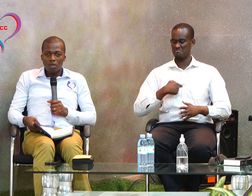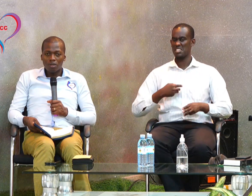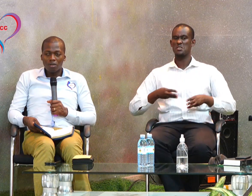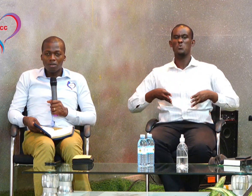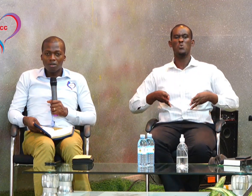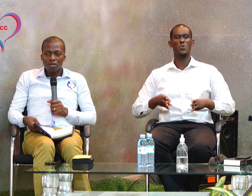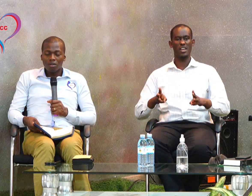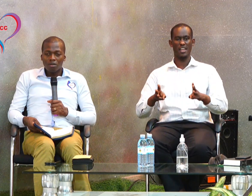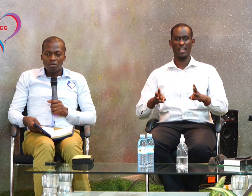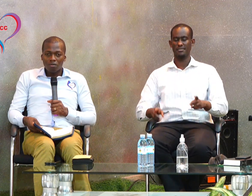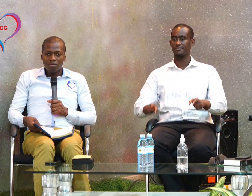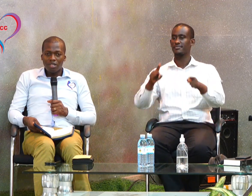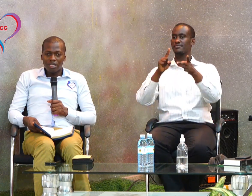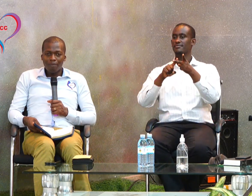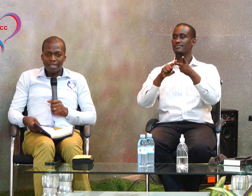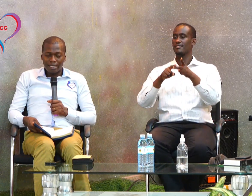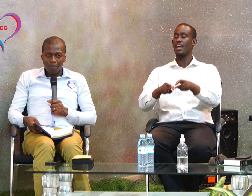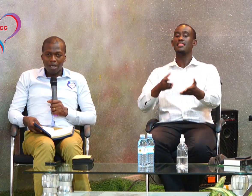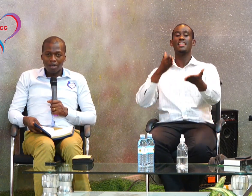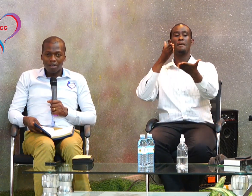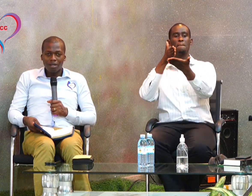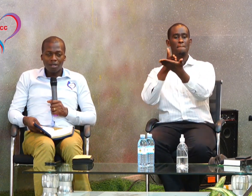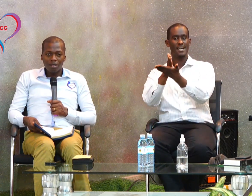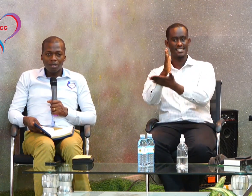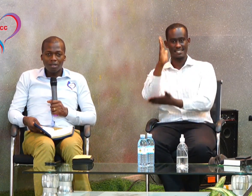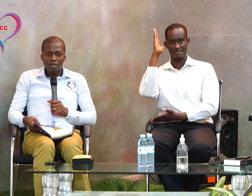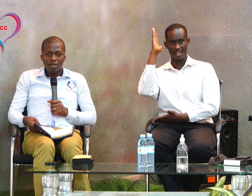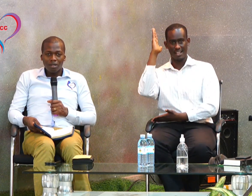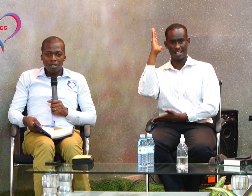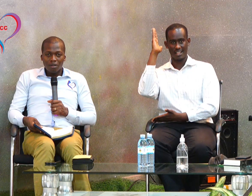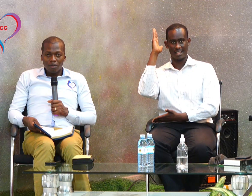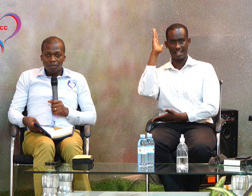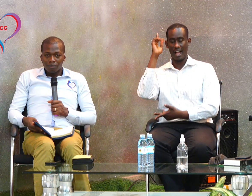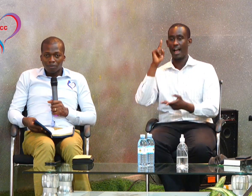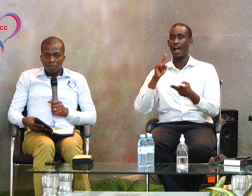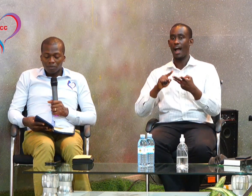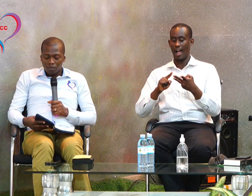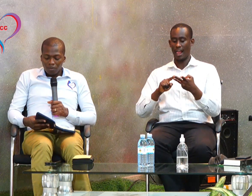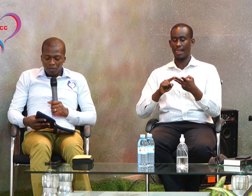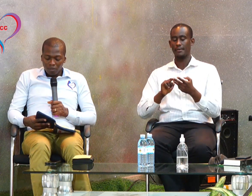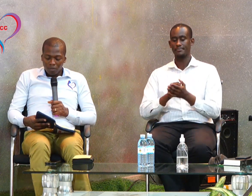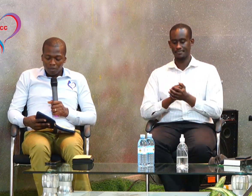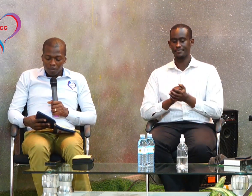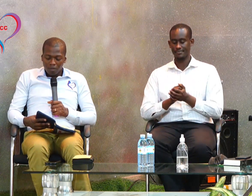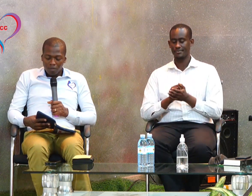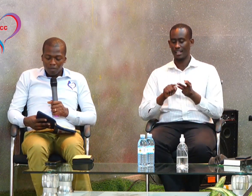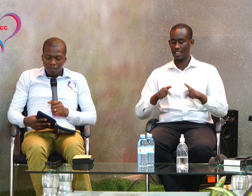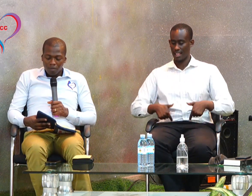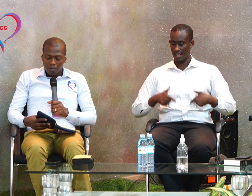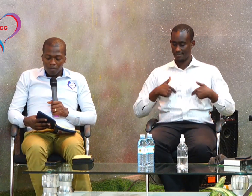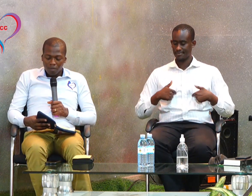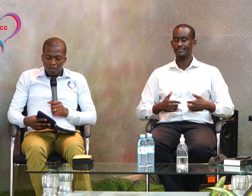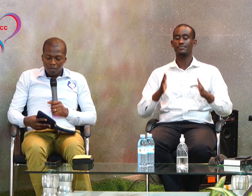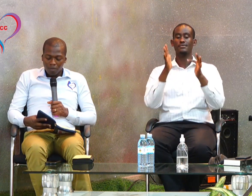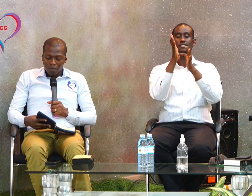kubo. I am the truth. Nze mazima. Here he's telling us, for this cause I was born,